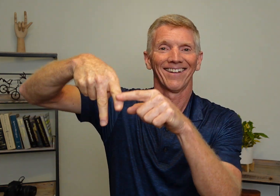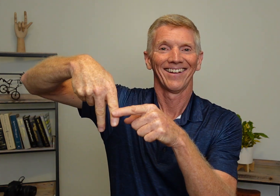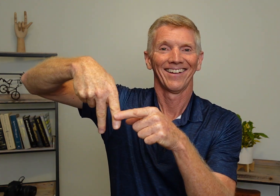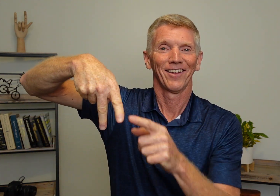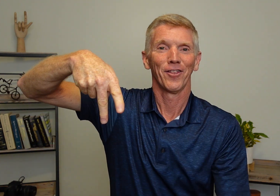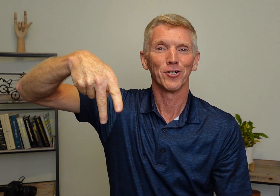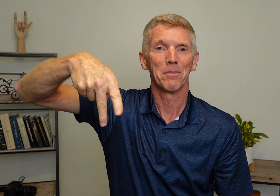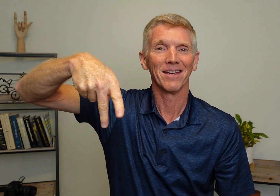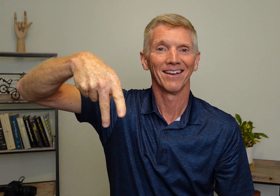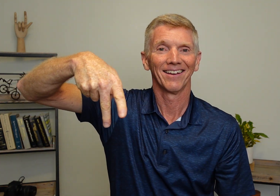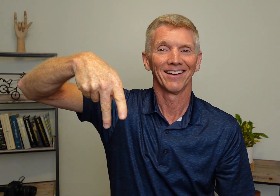There's P.